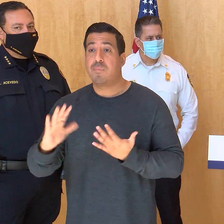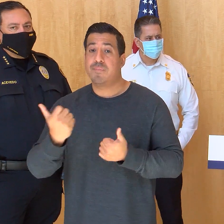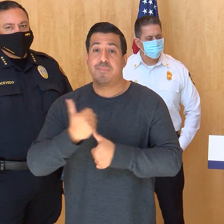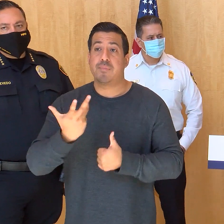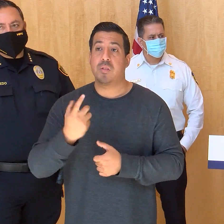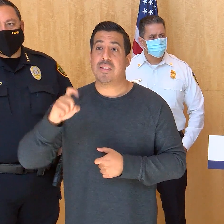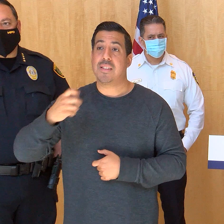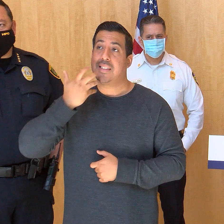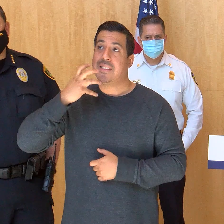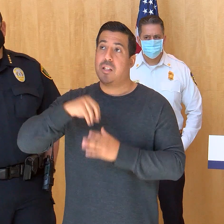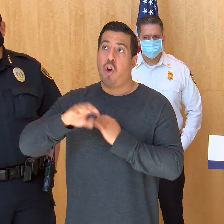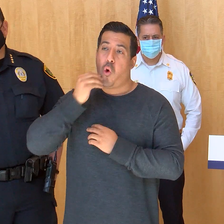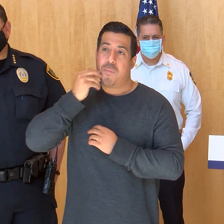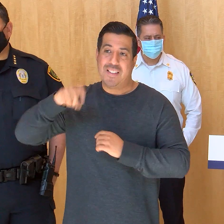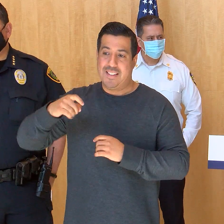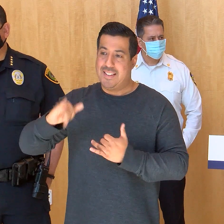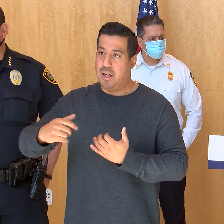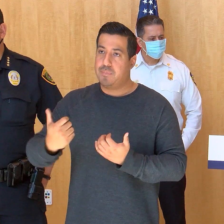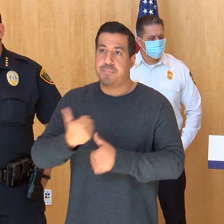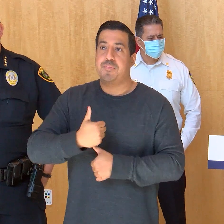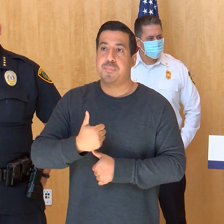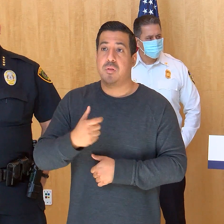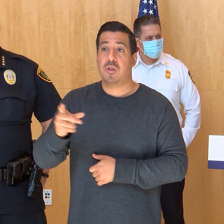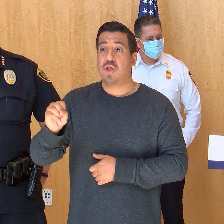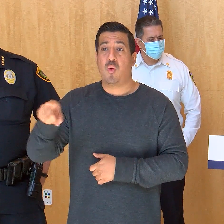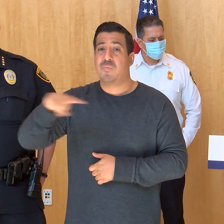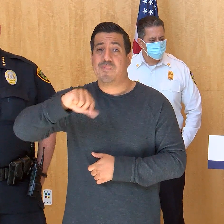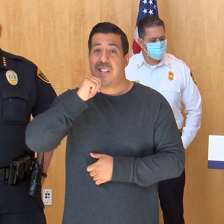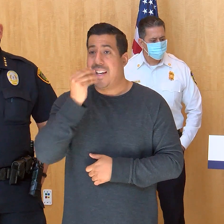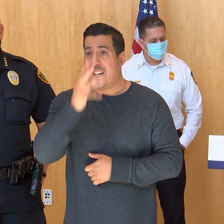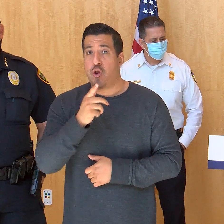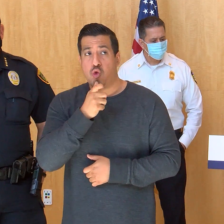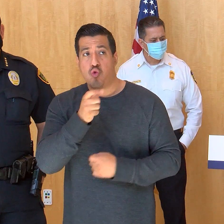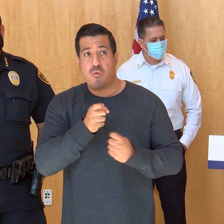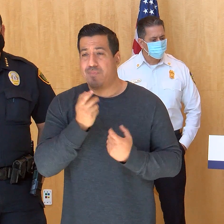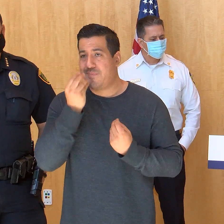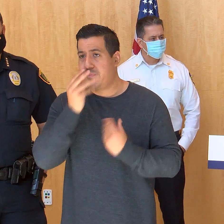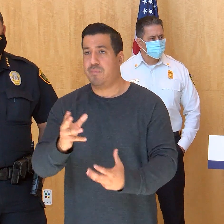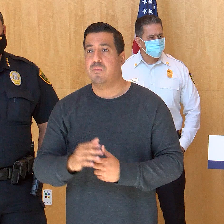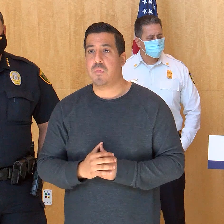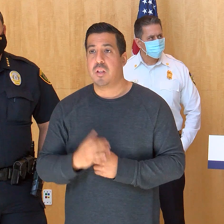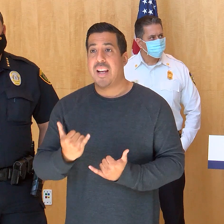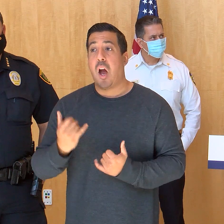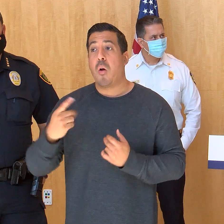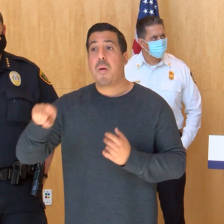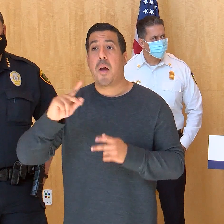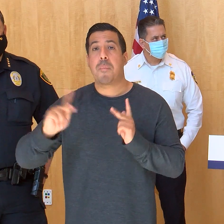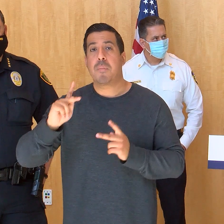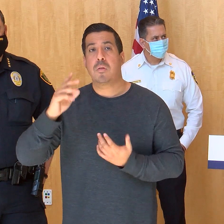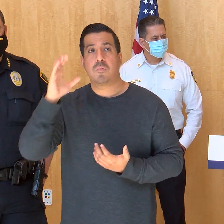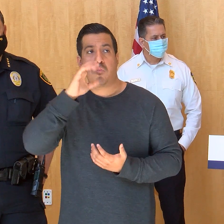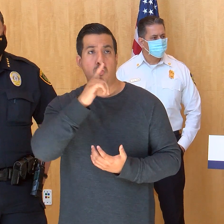heat in their homes. They want the power, so they don't really care. And I know people are looking for someone